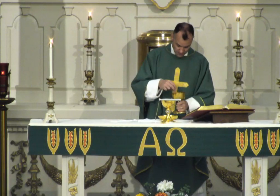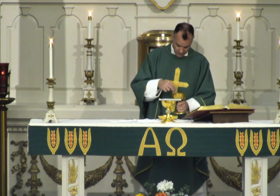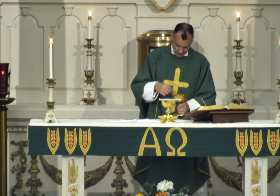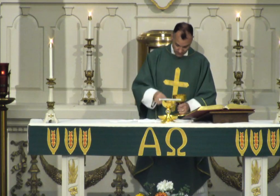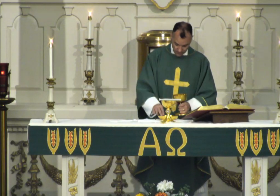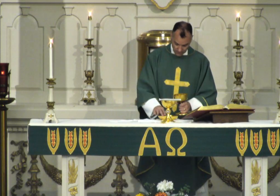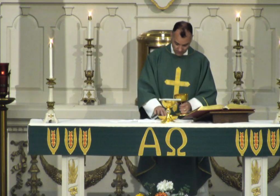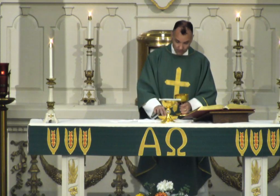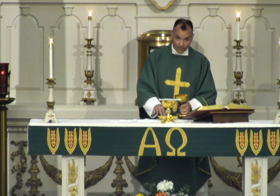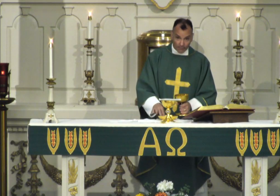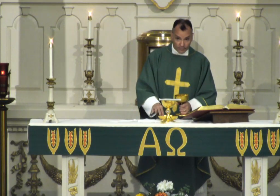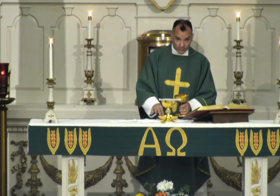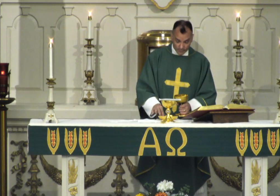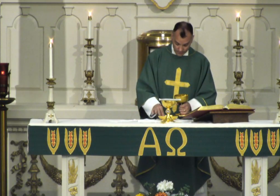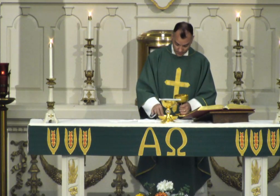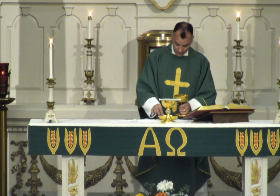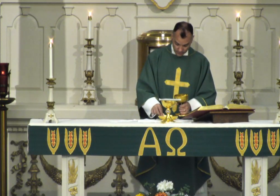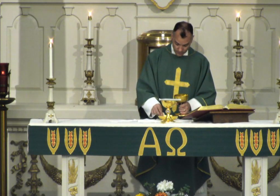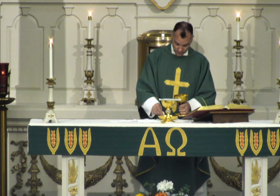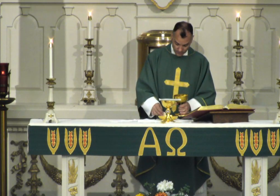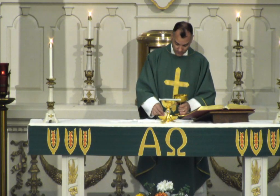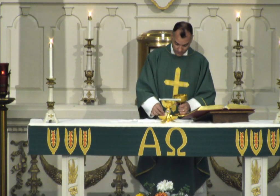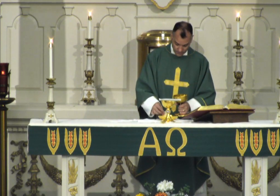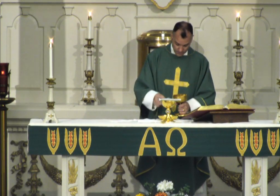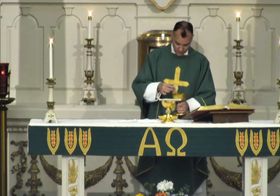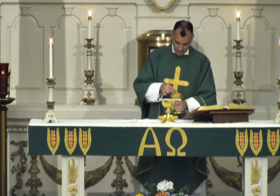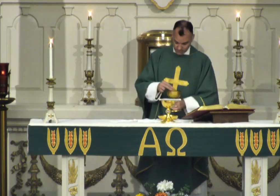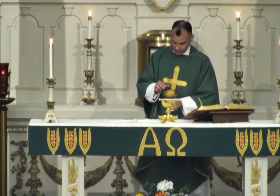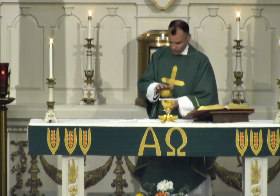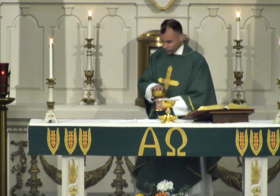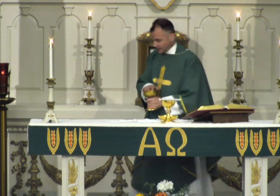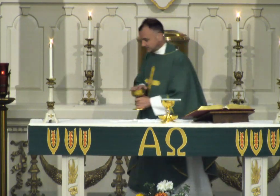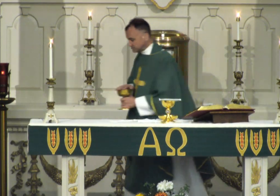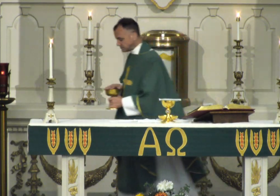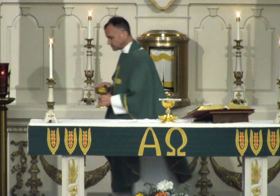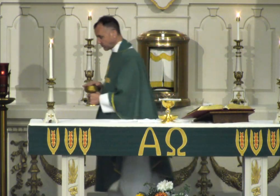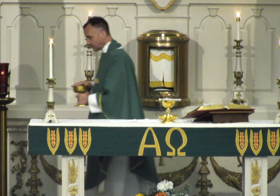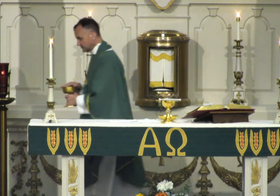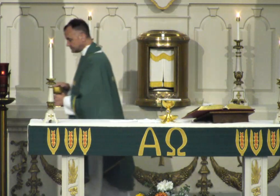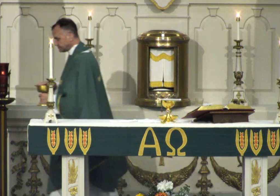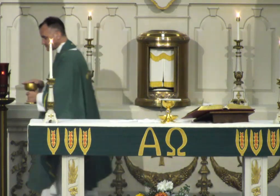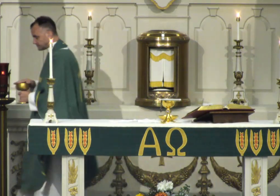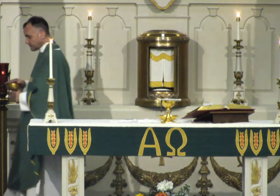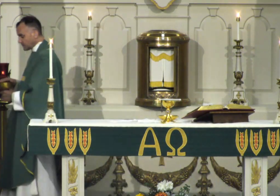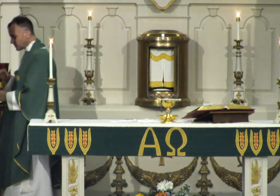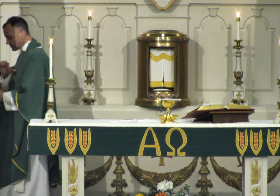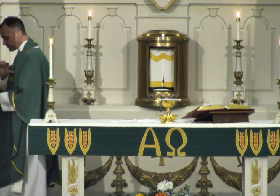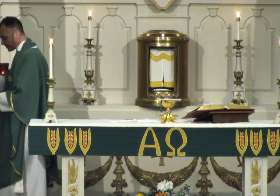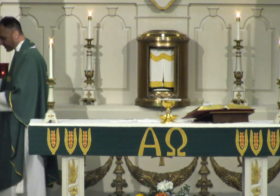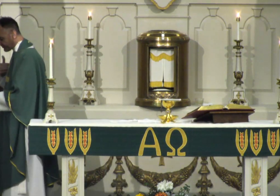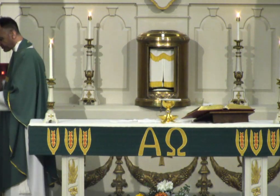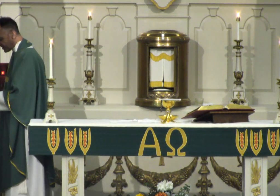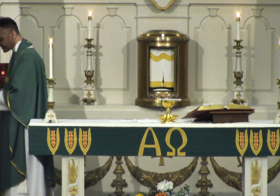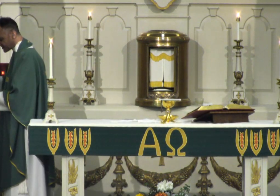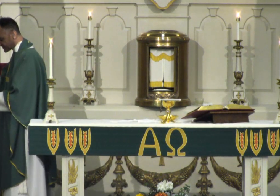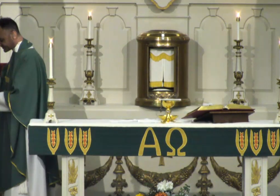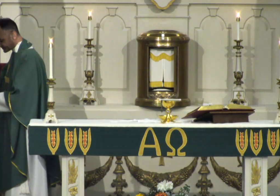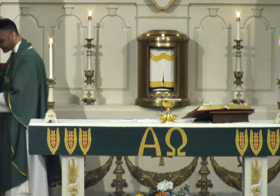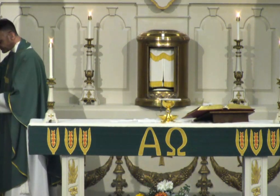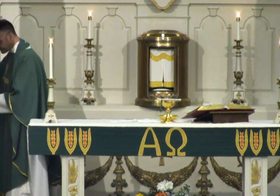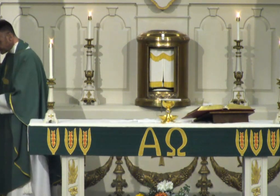take up thy rest. Come with thy